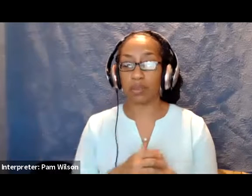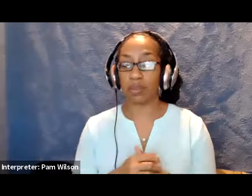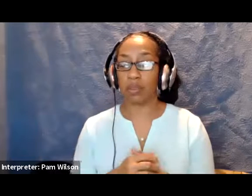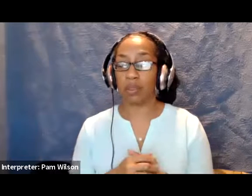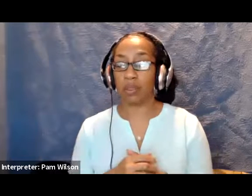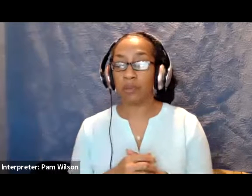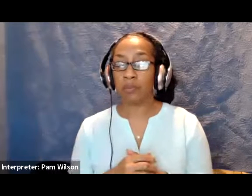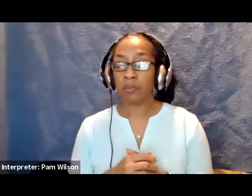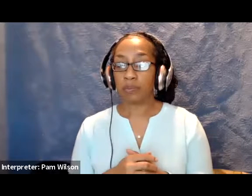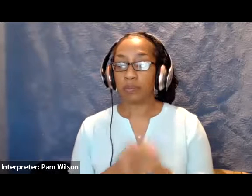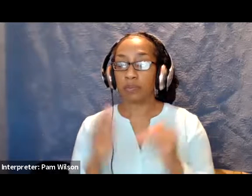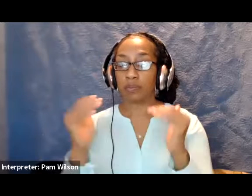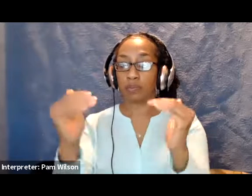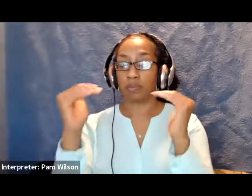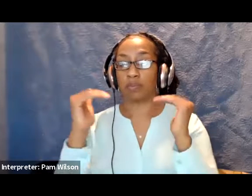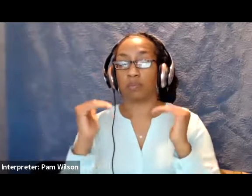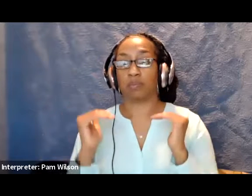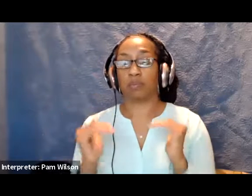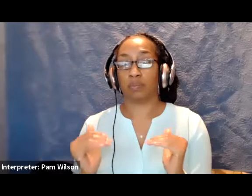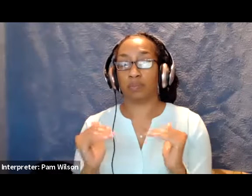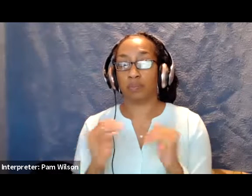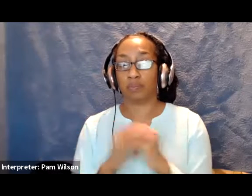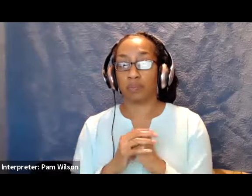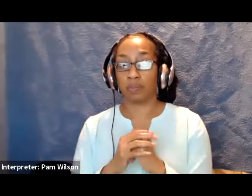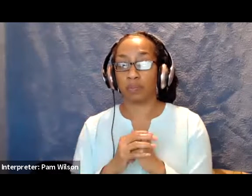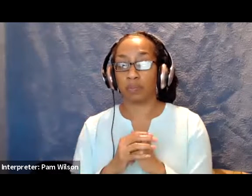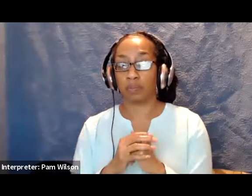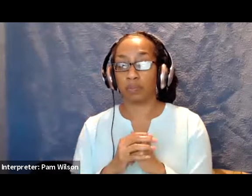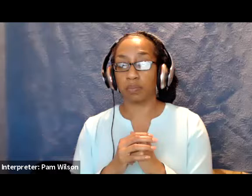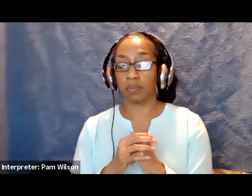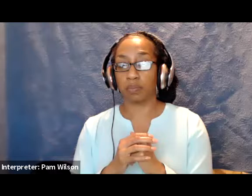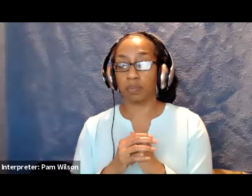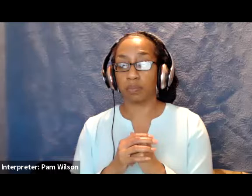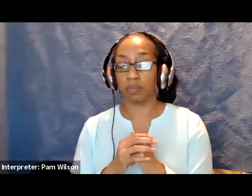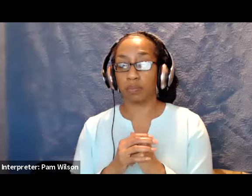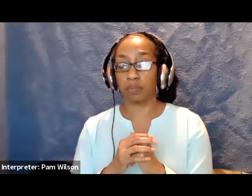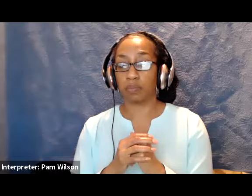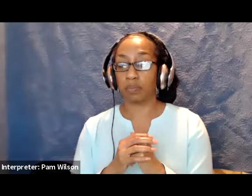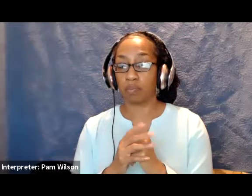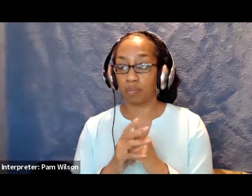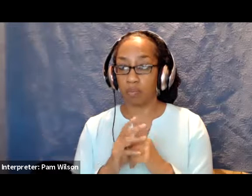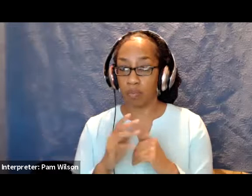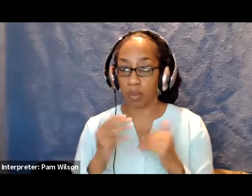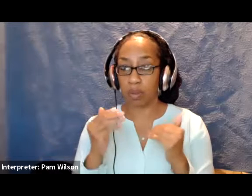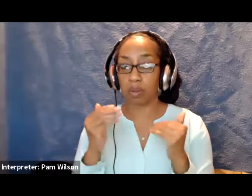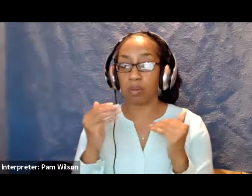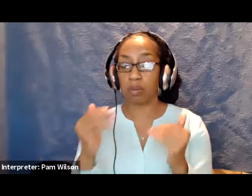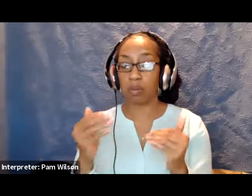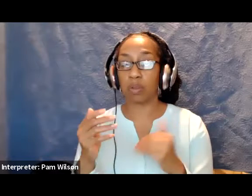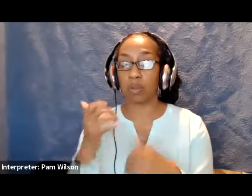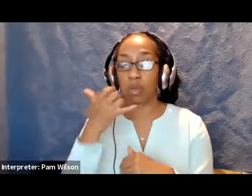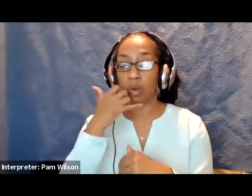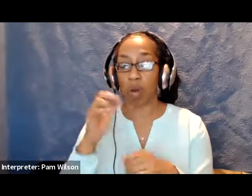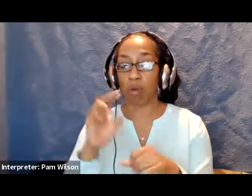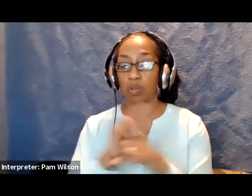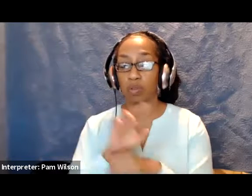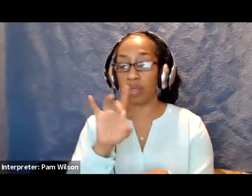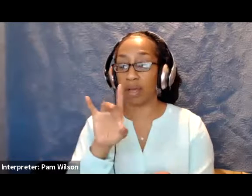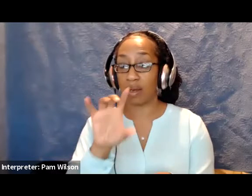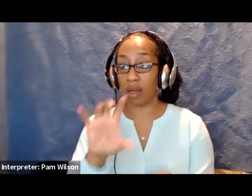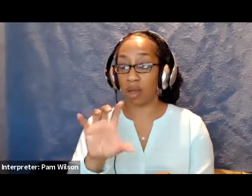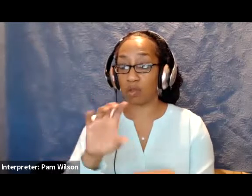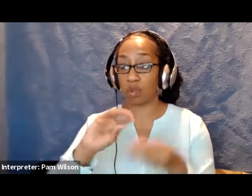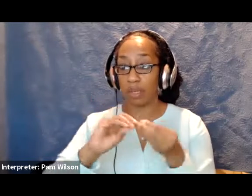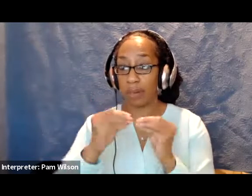All right. So we talked a little bit about this. So again, you call, you use that 1-800 number to